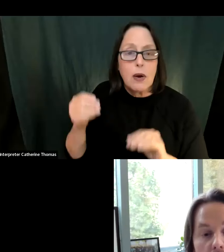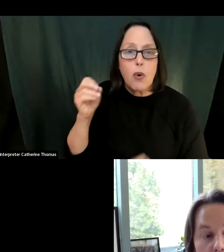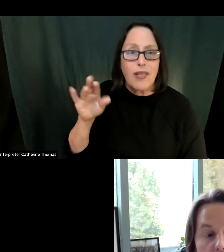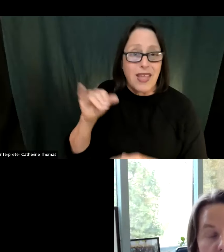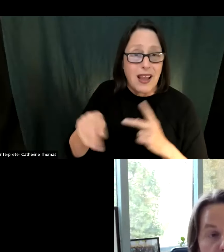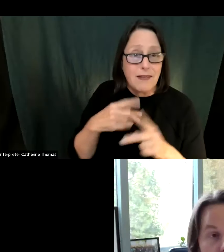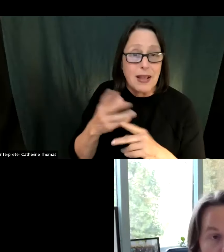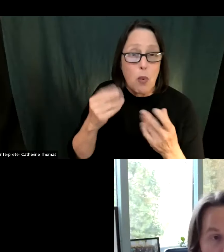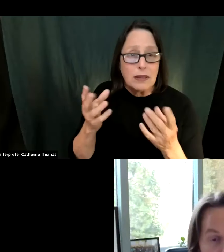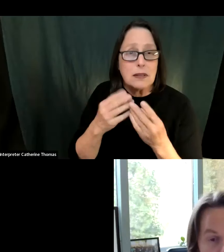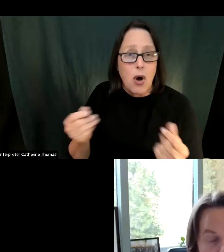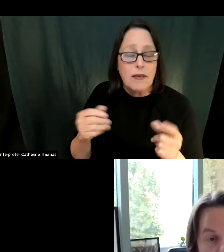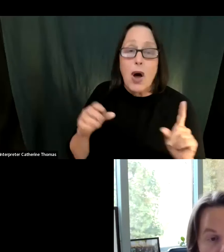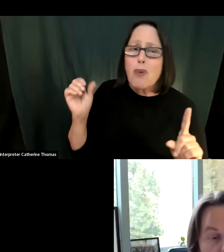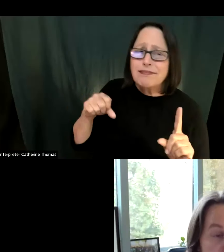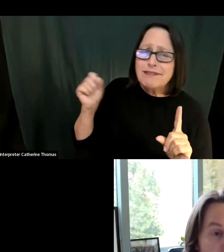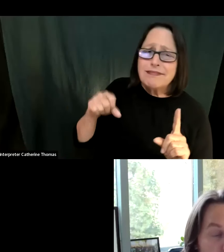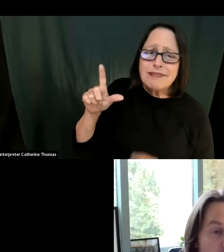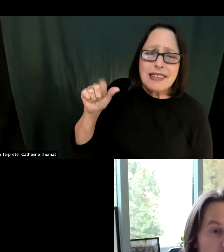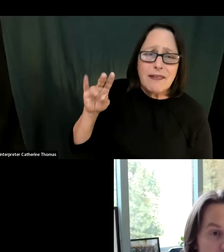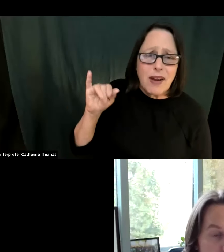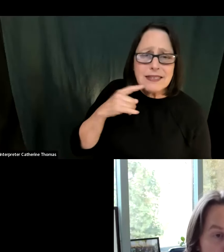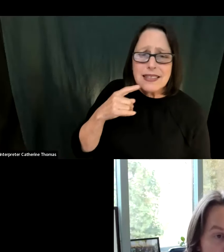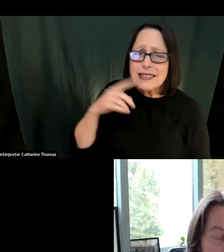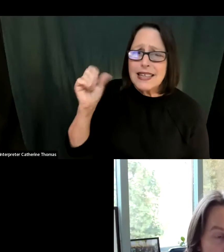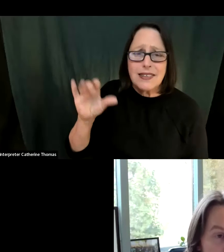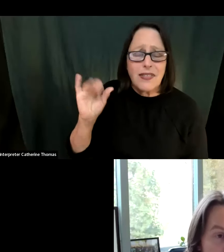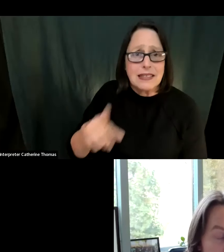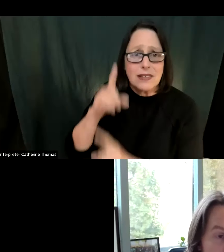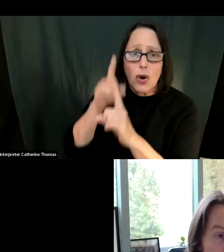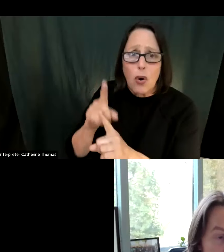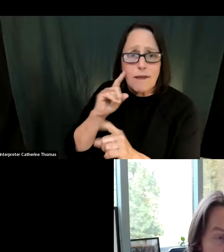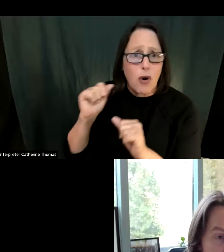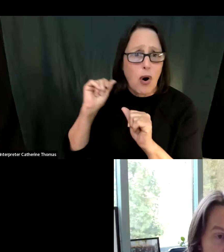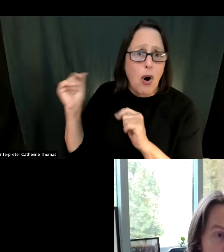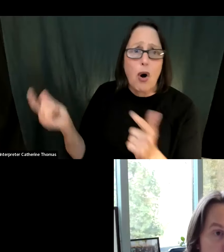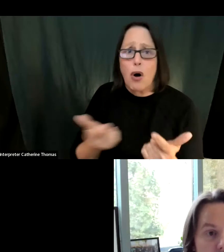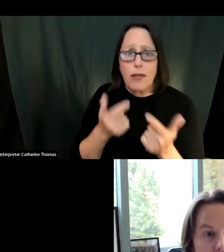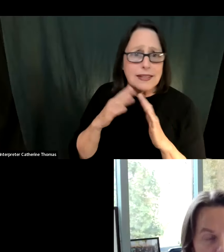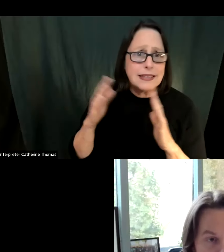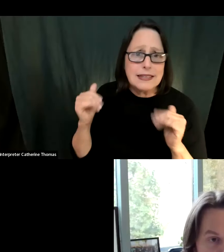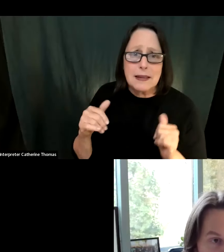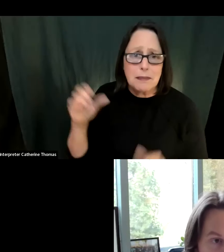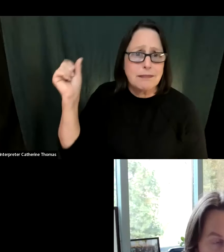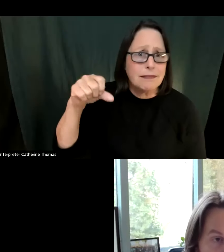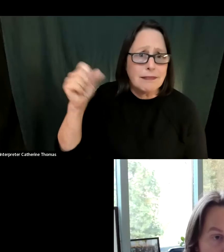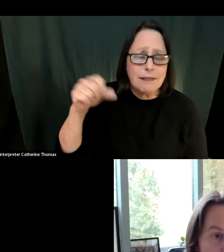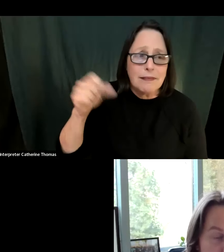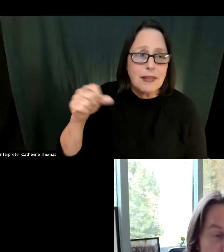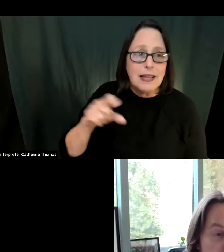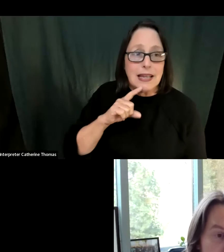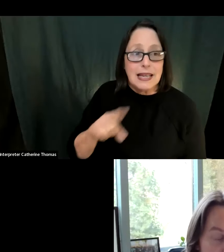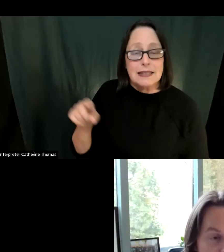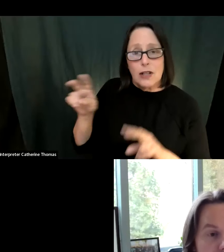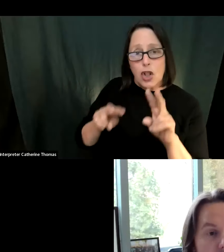right? Yeah, definitely. And I think that's a goal across the whole, you know, the whole system is taking a look at